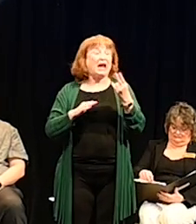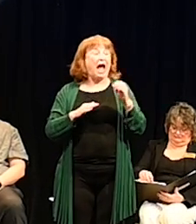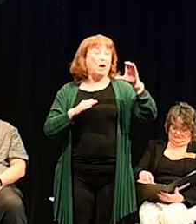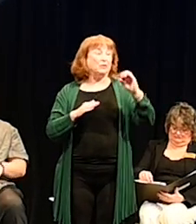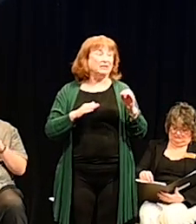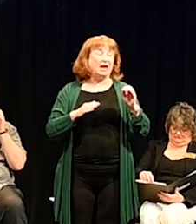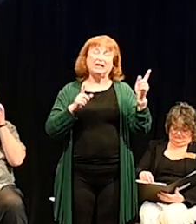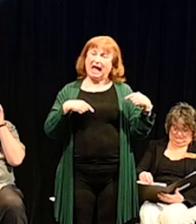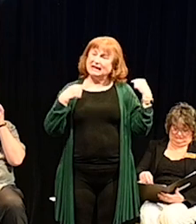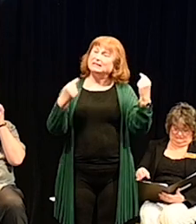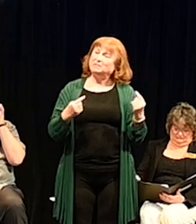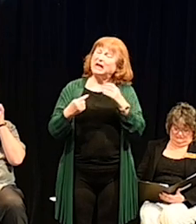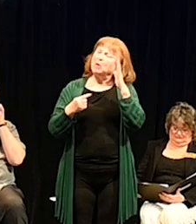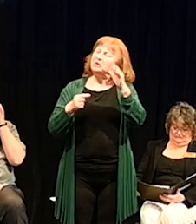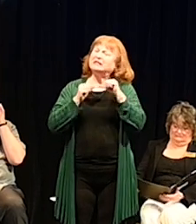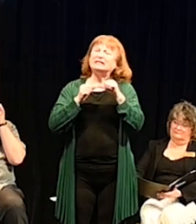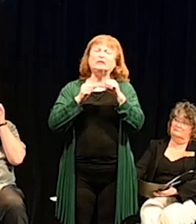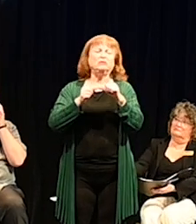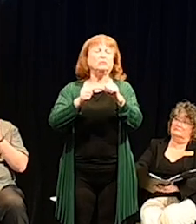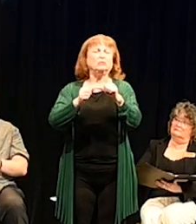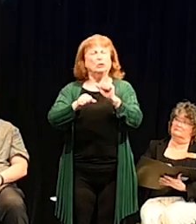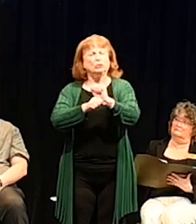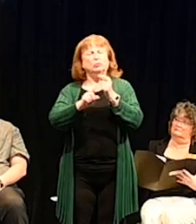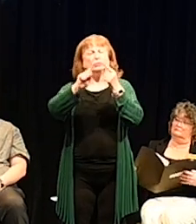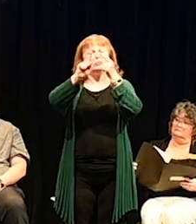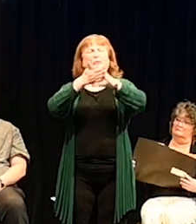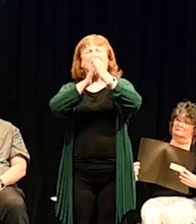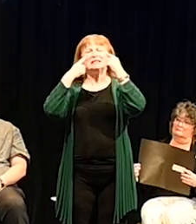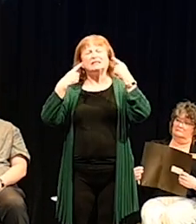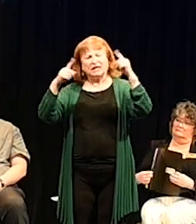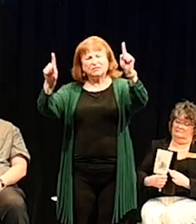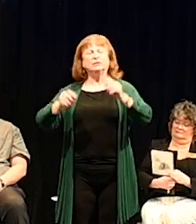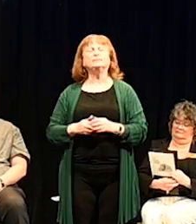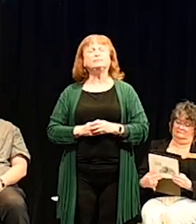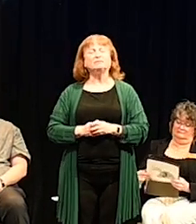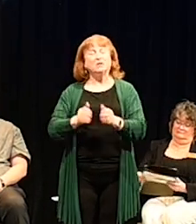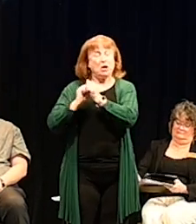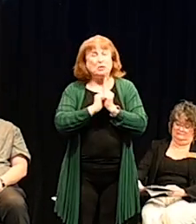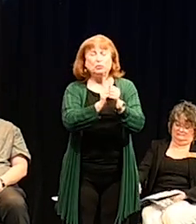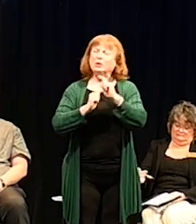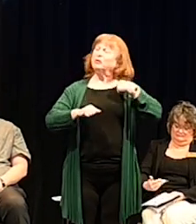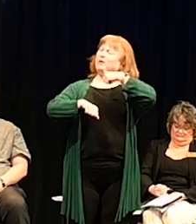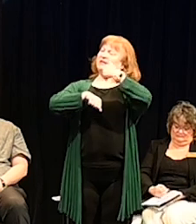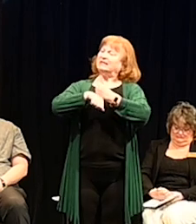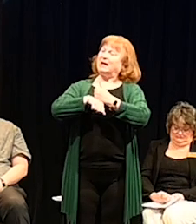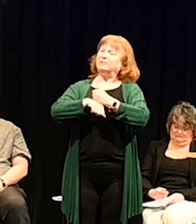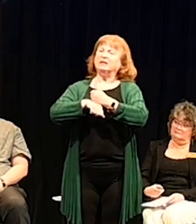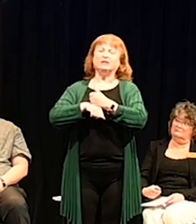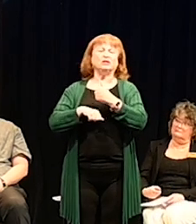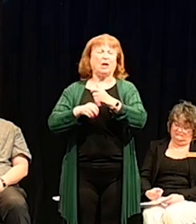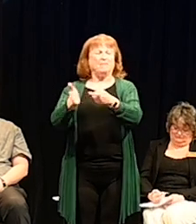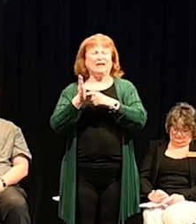Howard County has been and will continue to work to be successful. Together, we've established an innovative